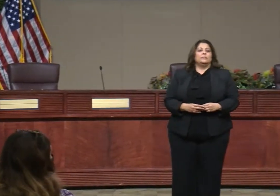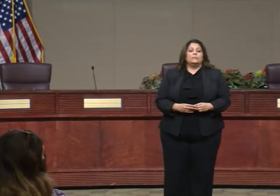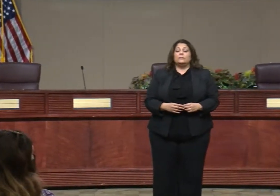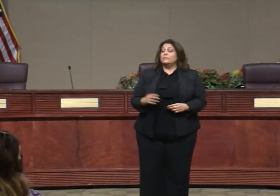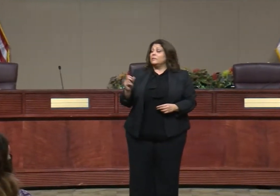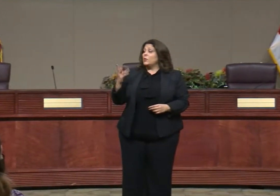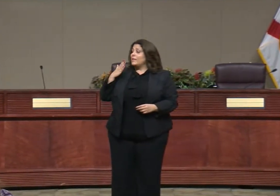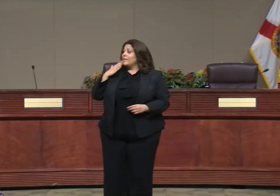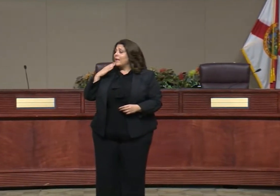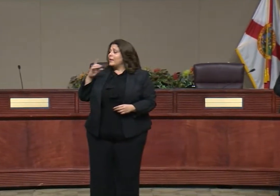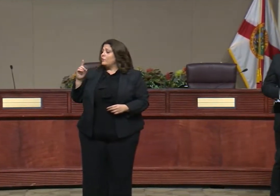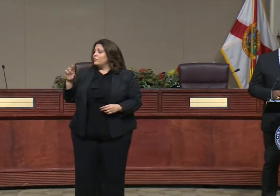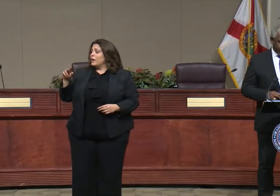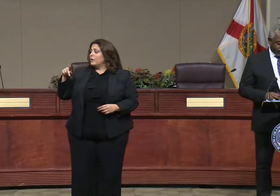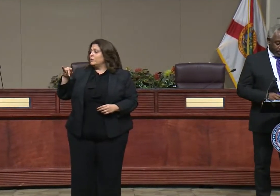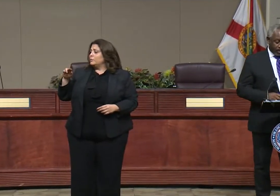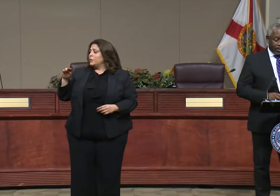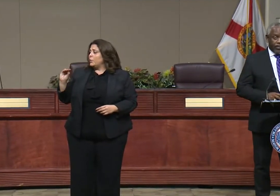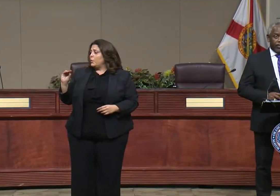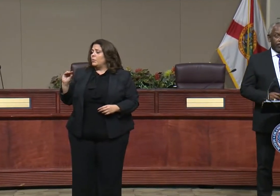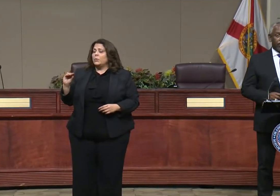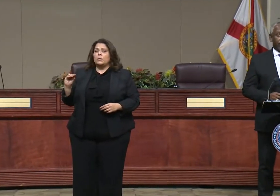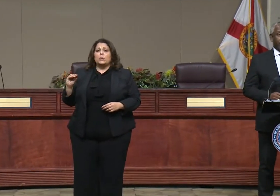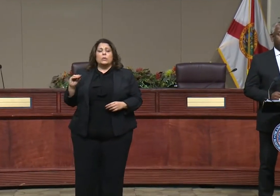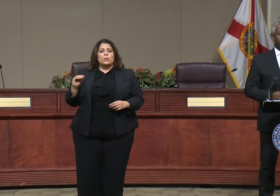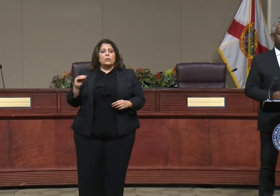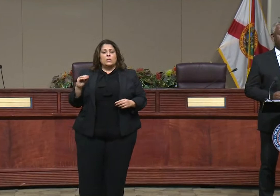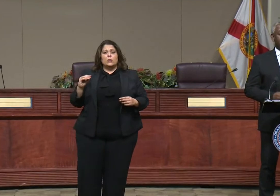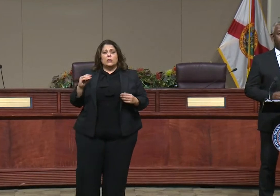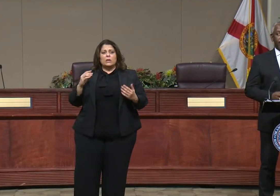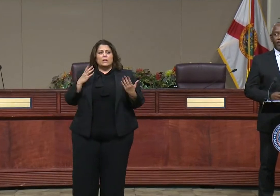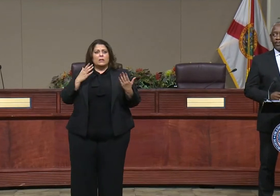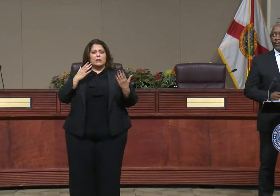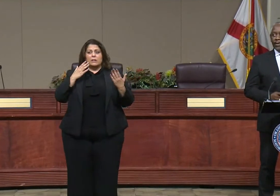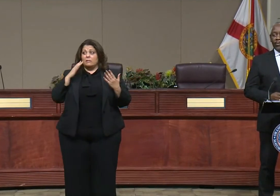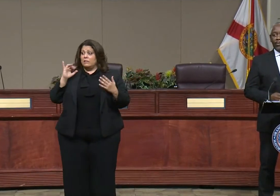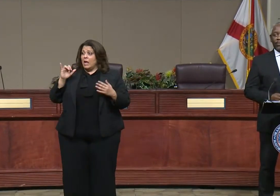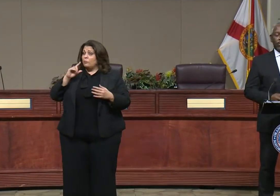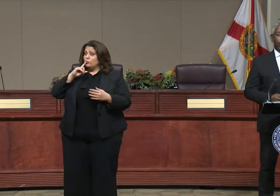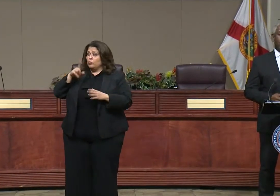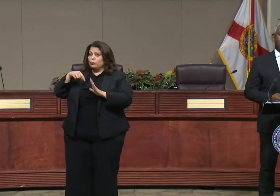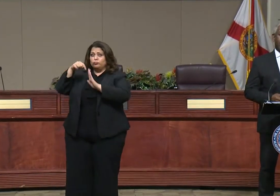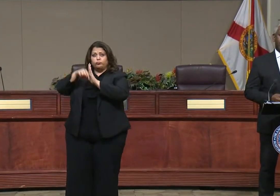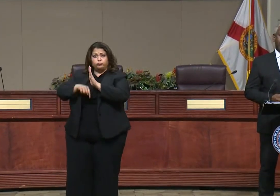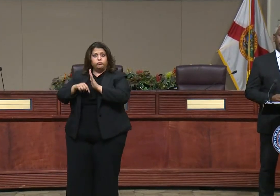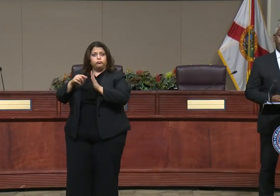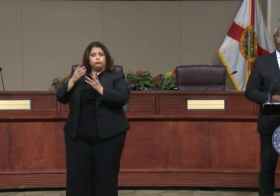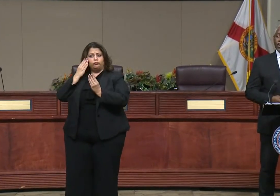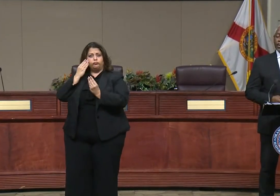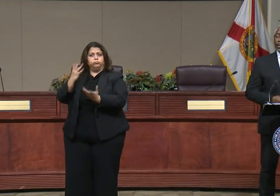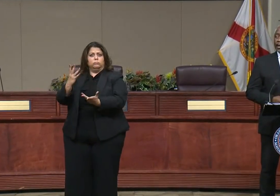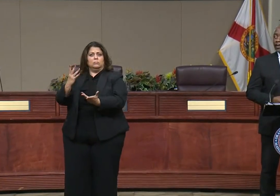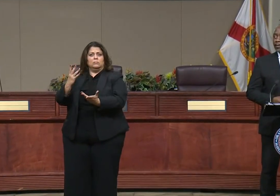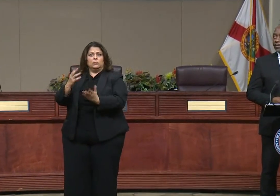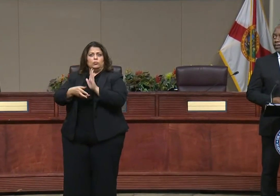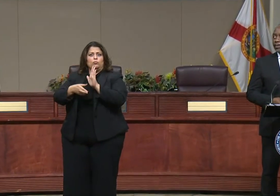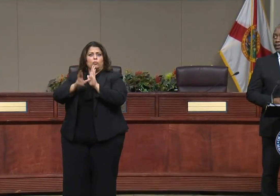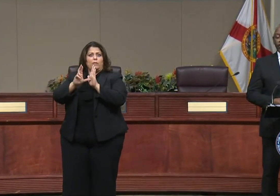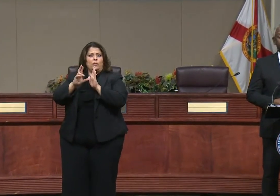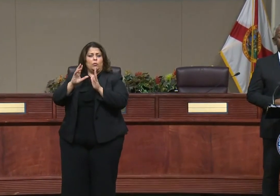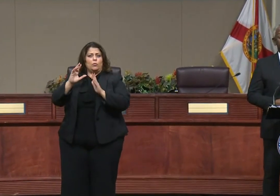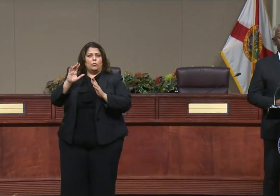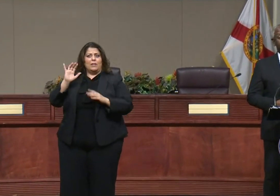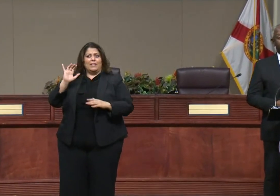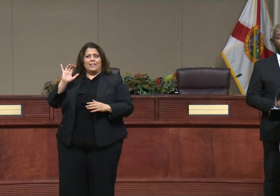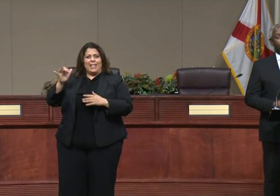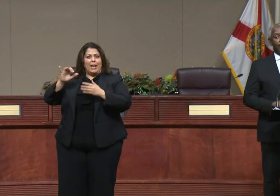Okay, thank you, Dr. Pino. I think he was pretty comprehensive in a review of the data, so it tells